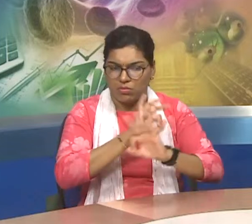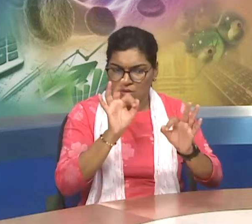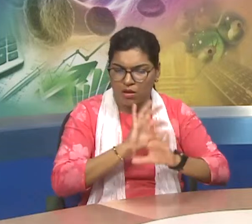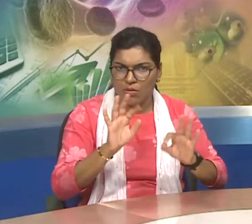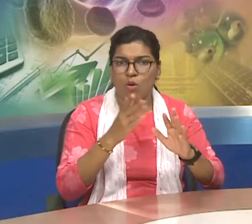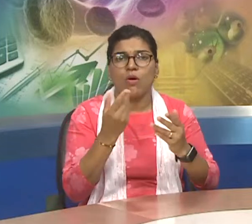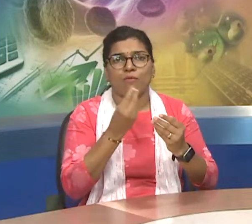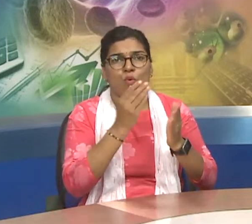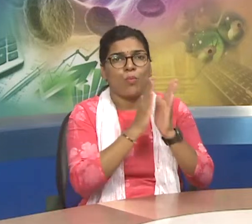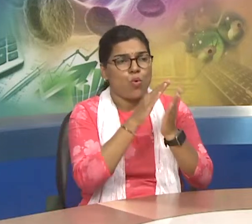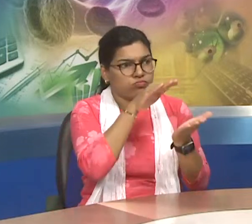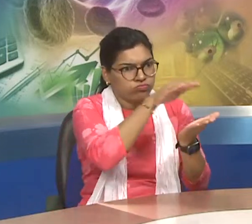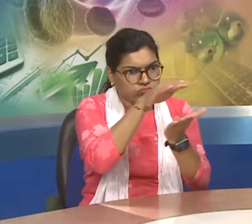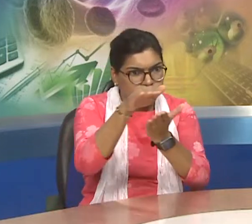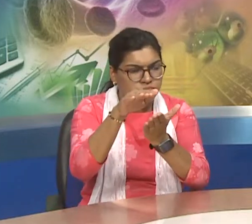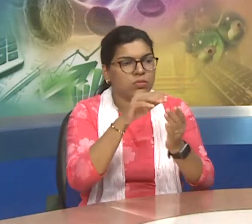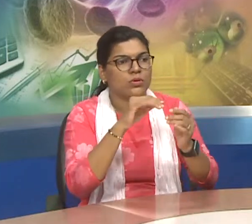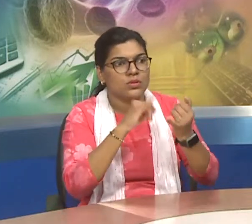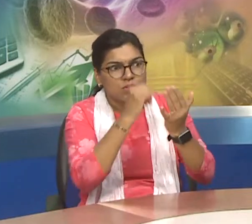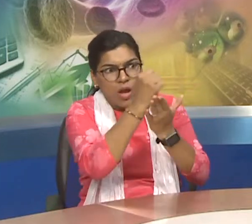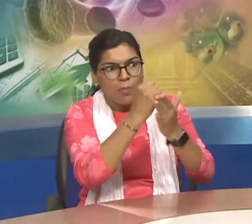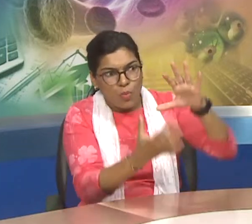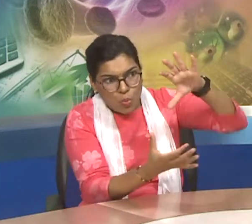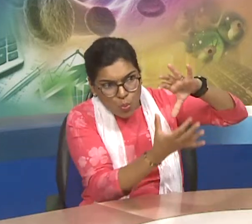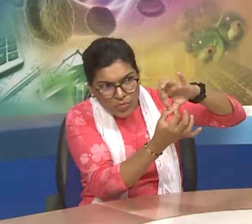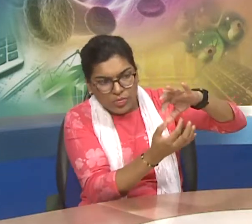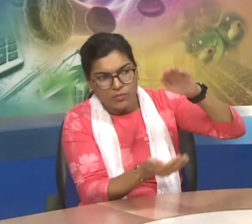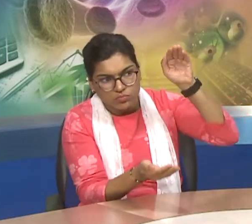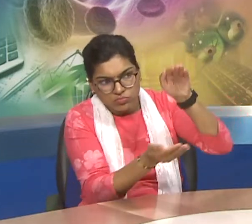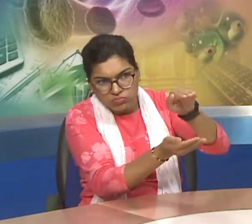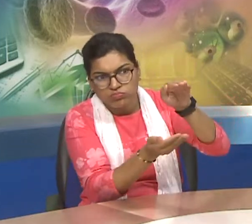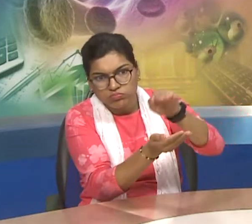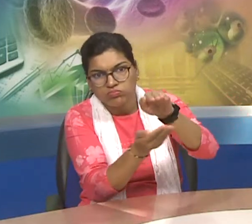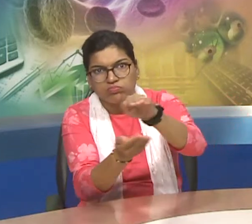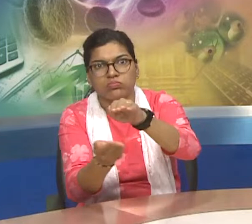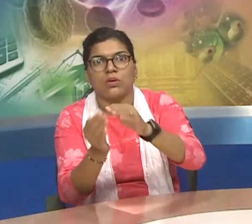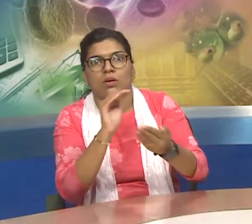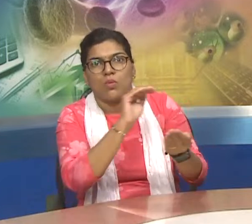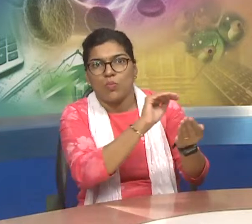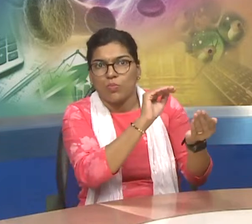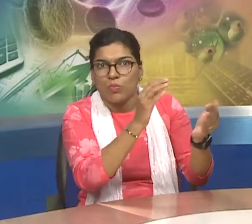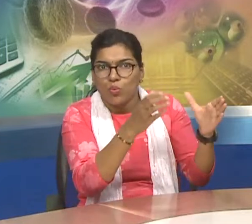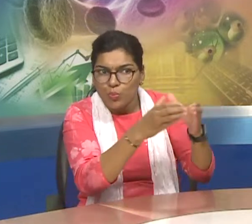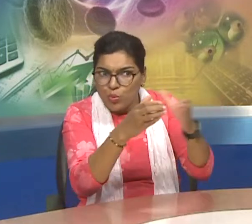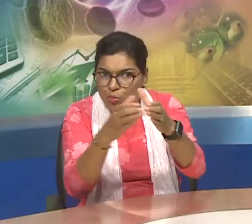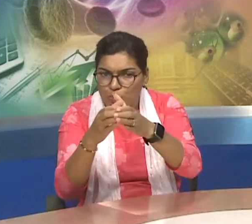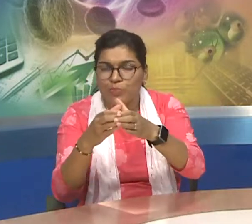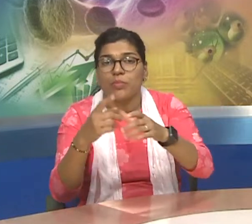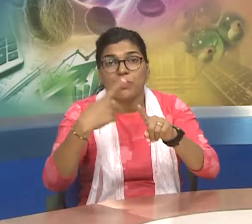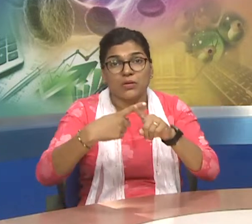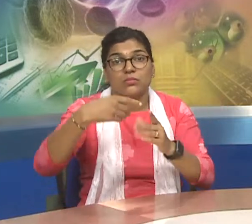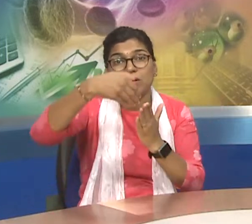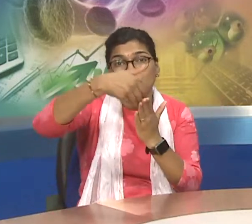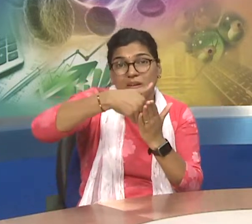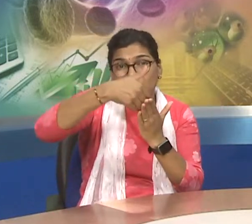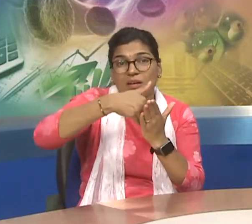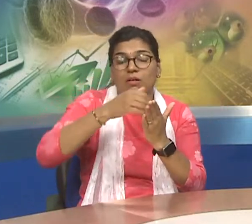of new editions manually. So whatever new books are available or have arrived in the